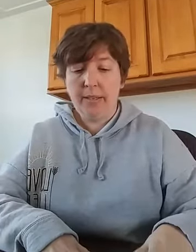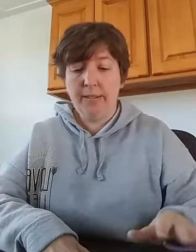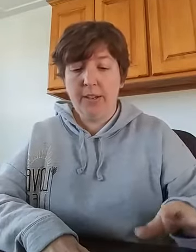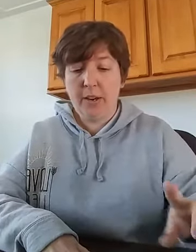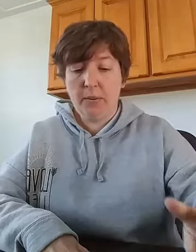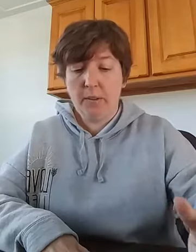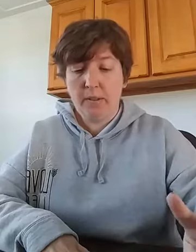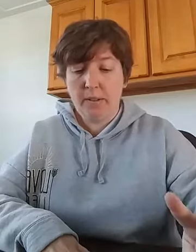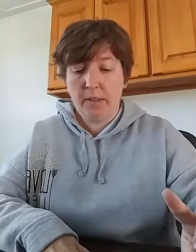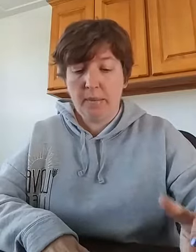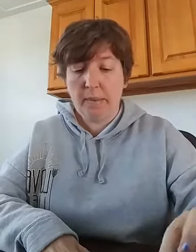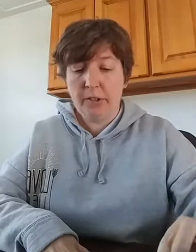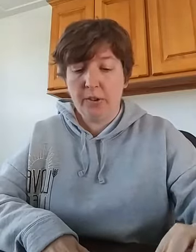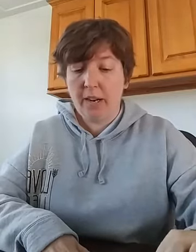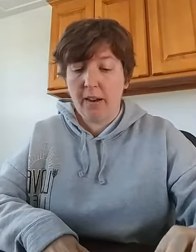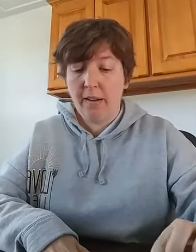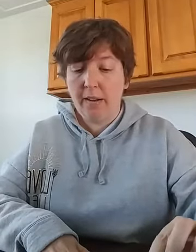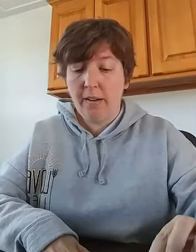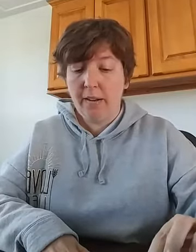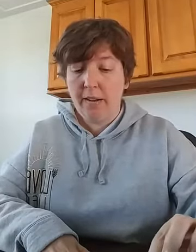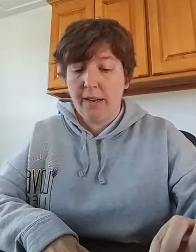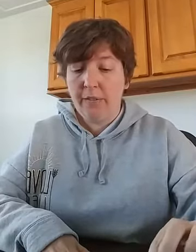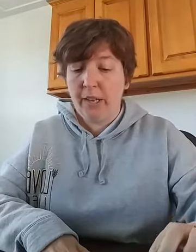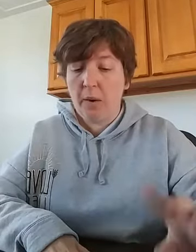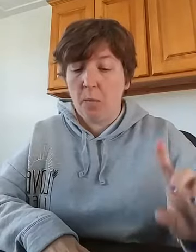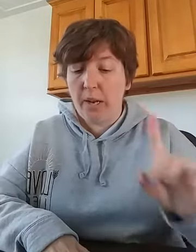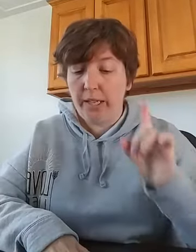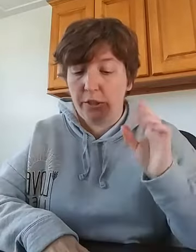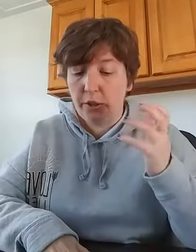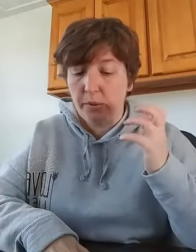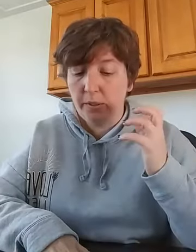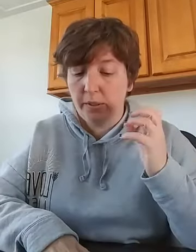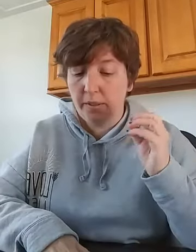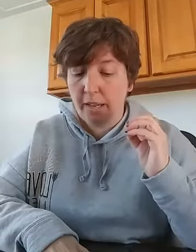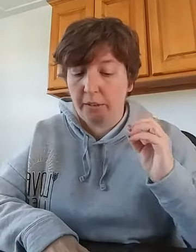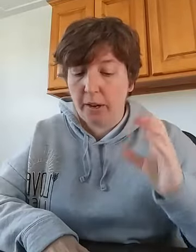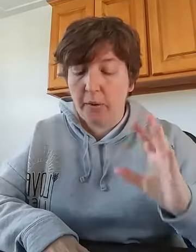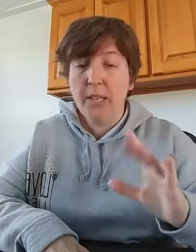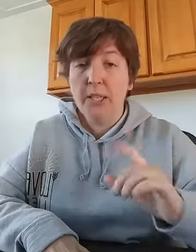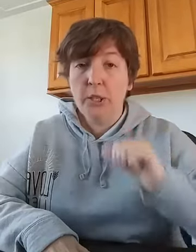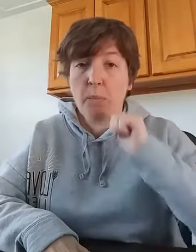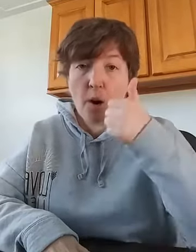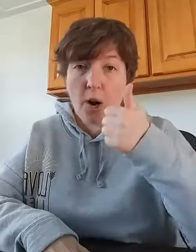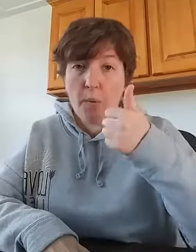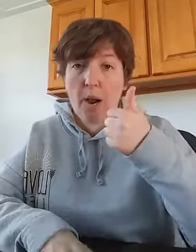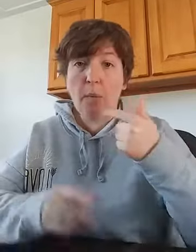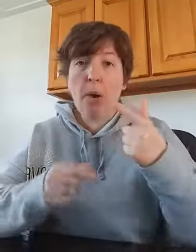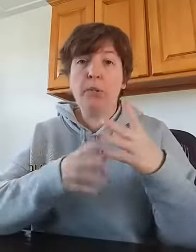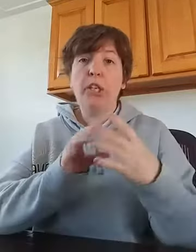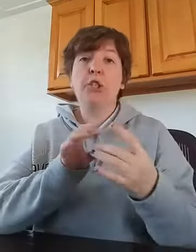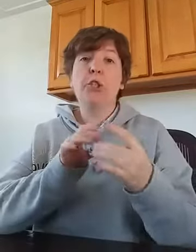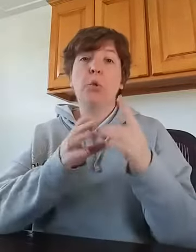so let me make sure I got everything I wanted to let you know. Tomorrow I will post a